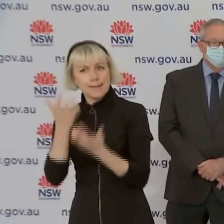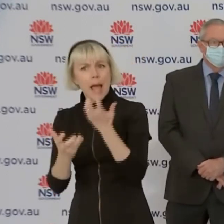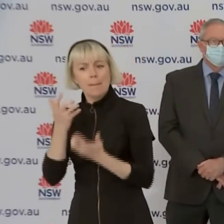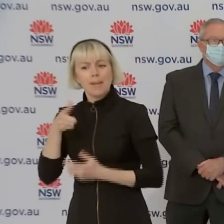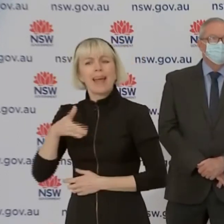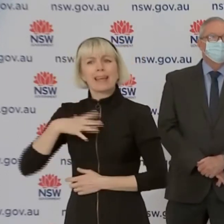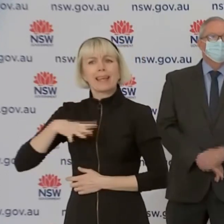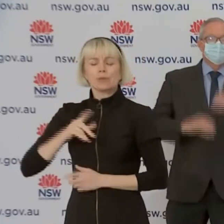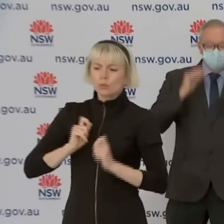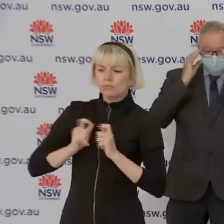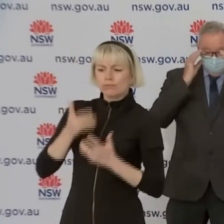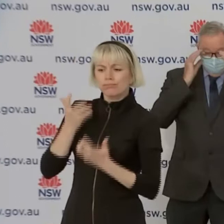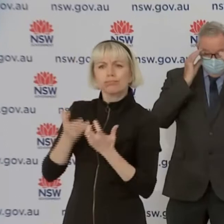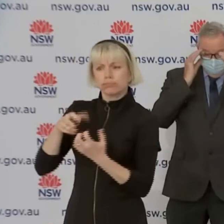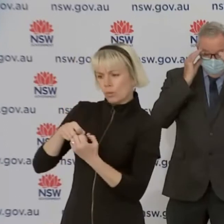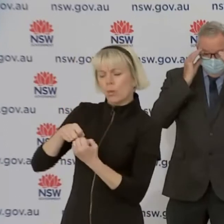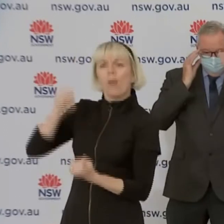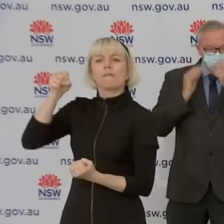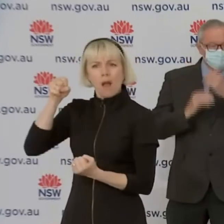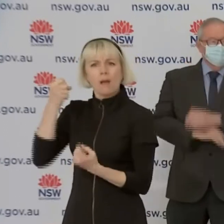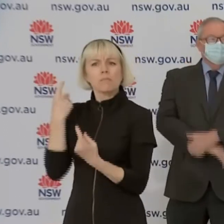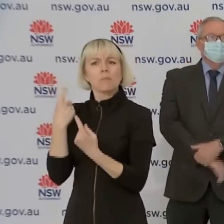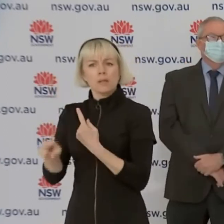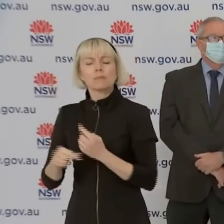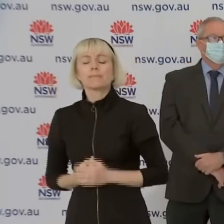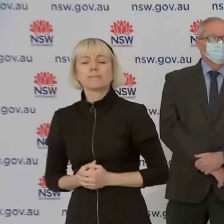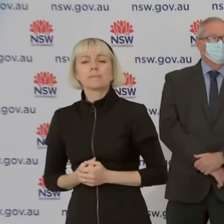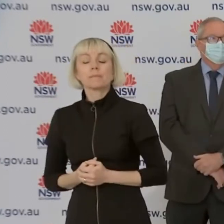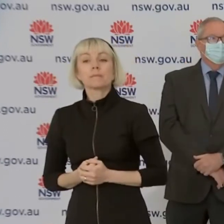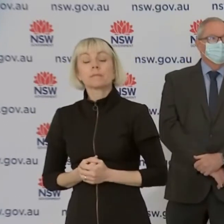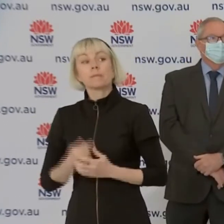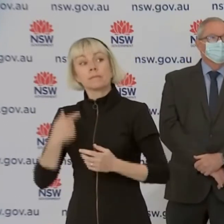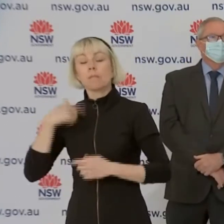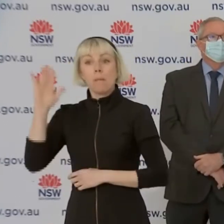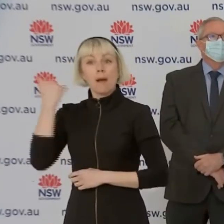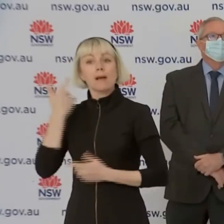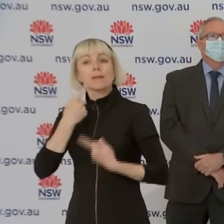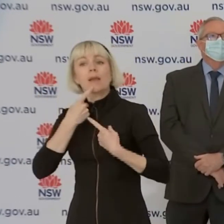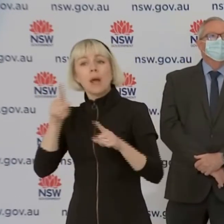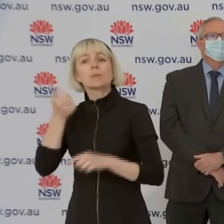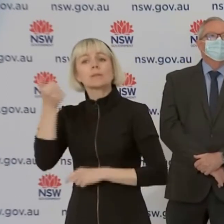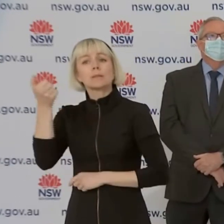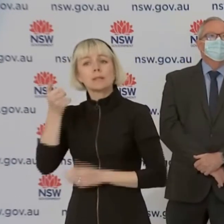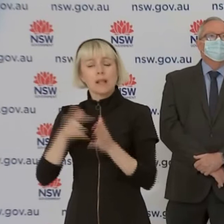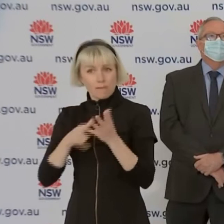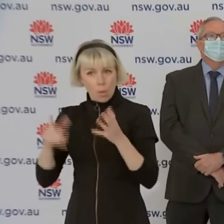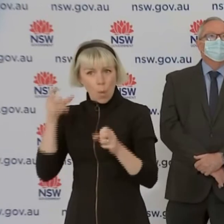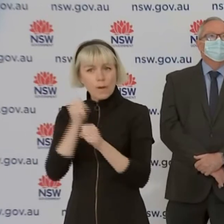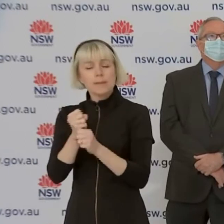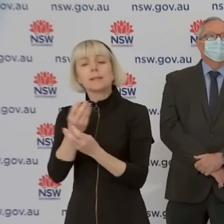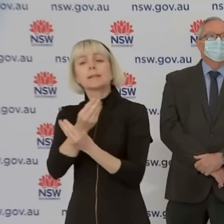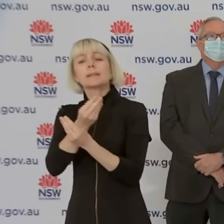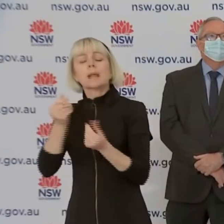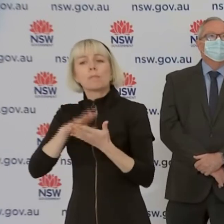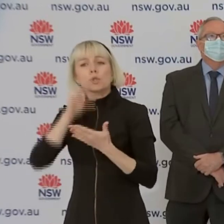their qualification. And of course, we announced that from the 16th of August there will be some opportunity for some level of face-to-face, but we'll